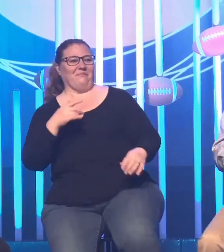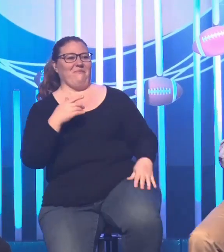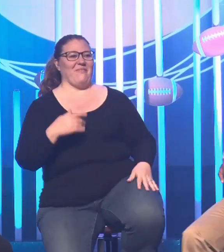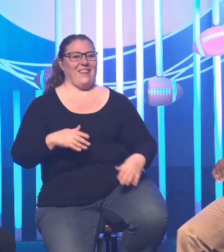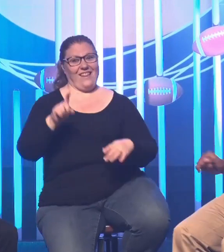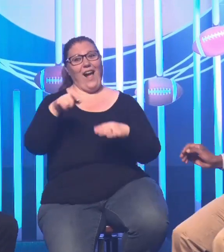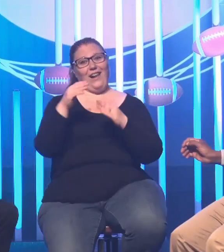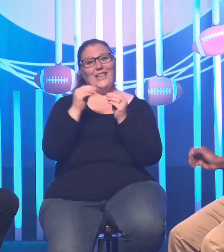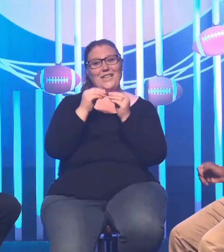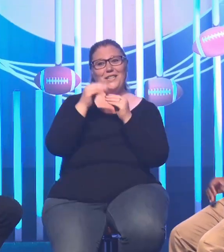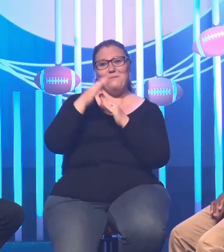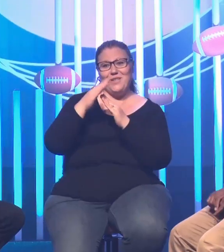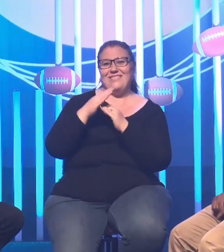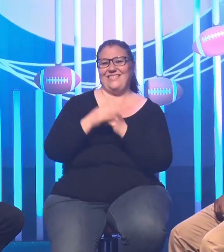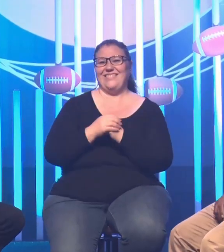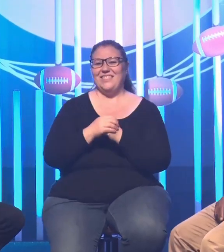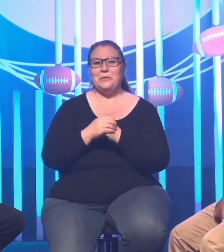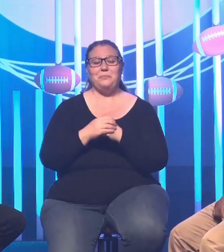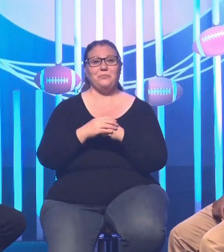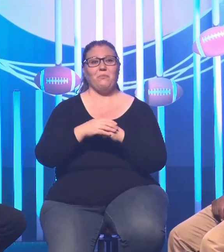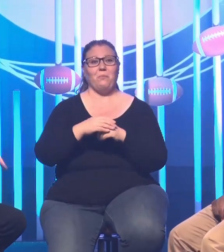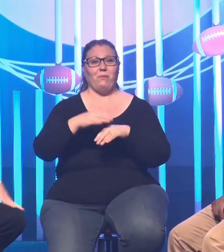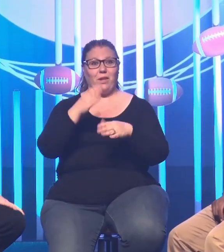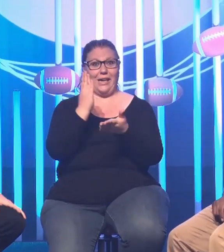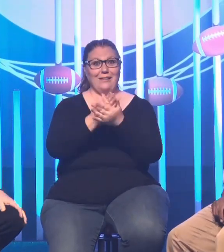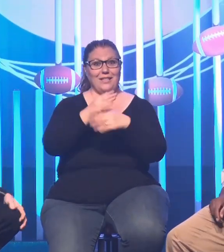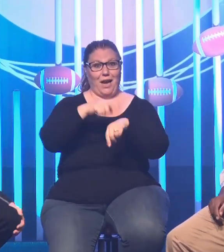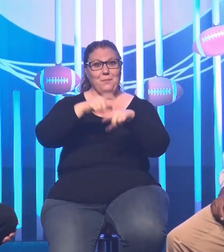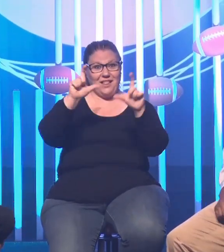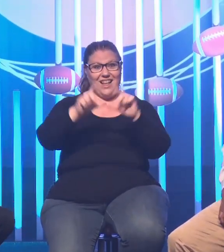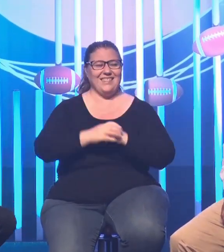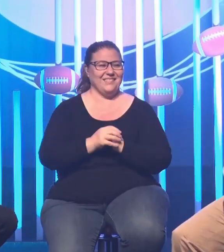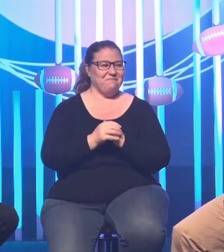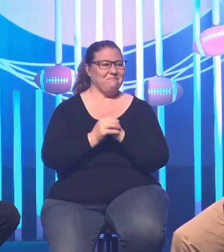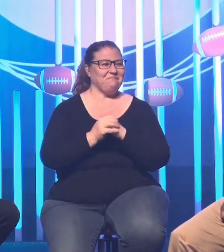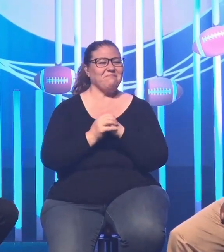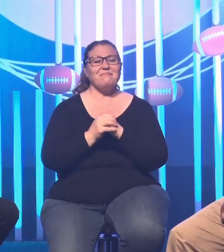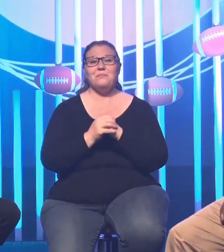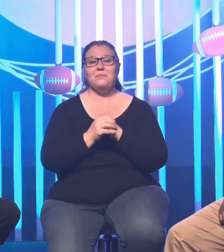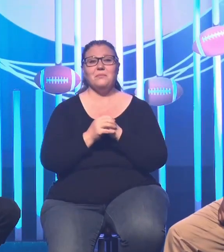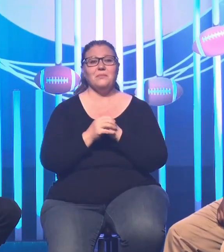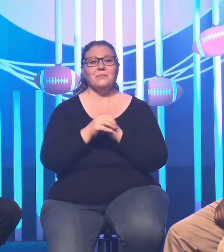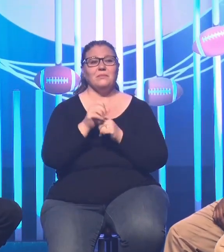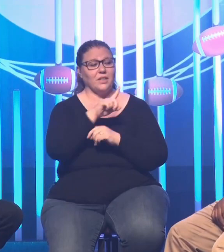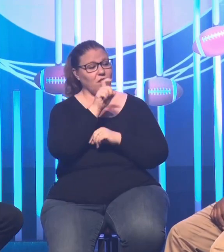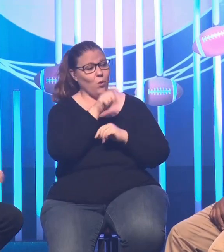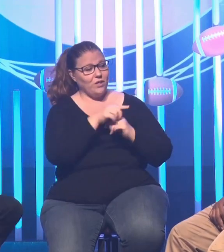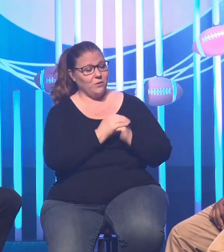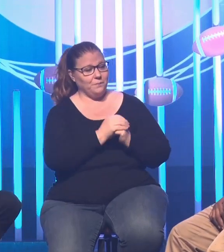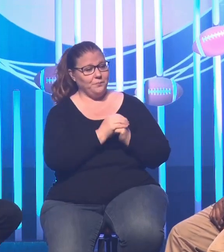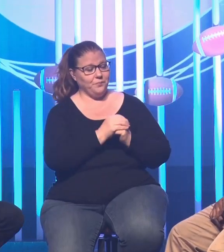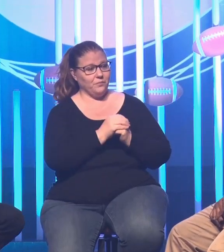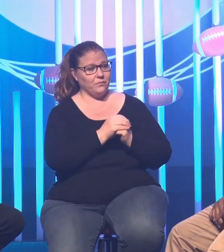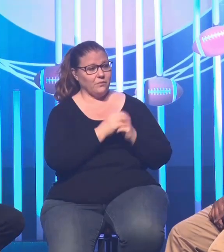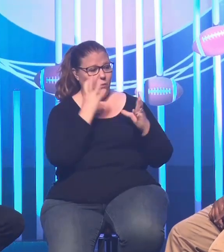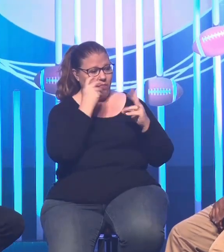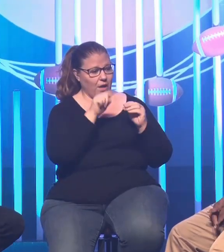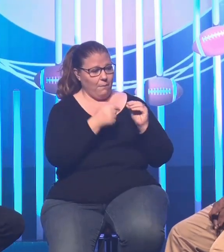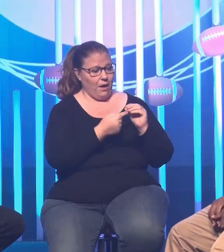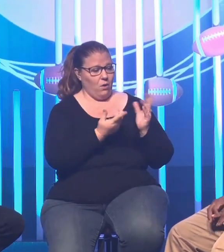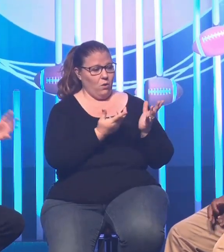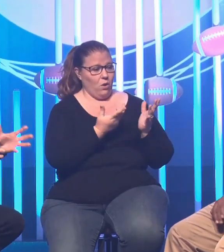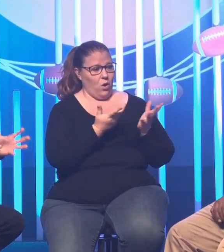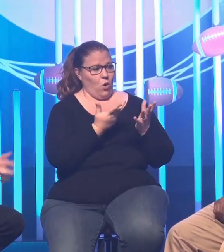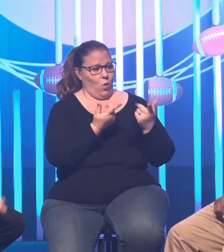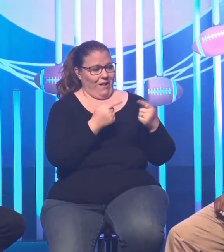some more time. All right, so we're gonna stop the clock. Yes. So here's the question I have for you, Rickey. As you're thinking about